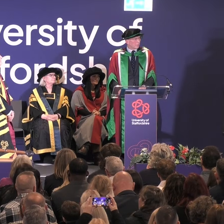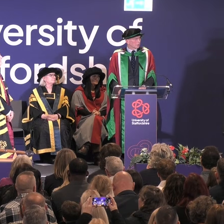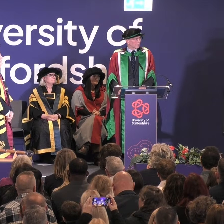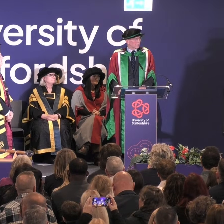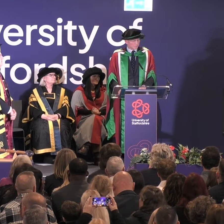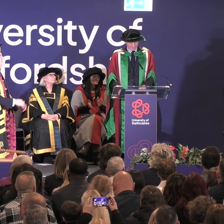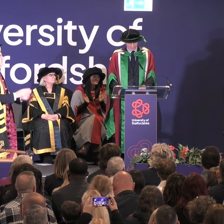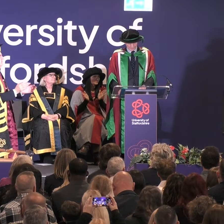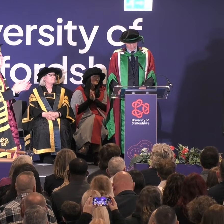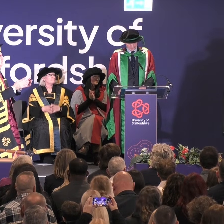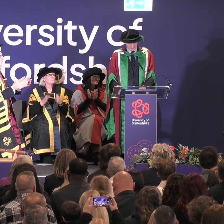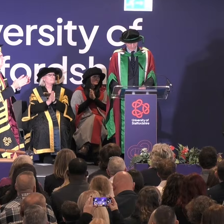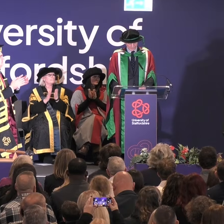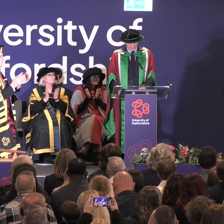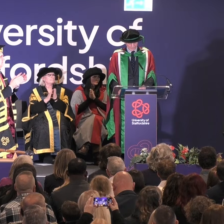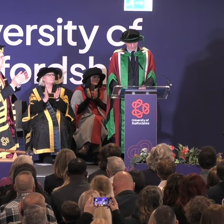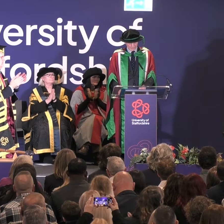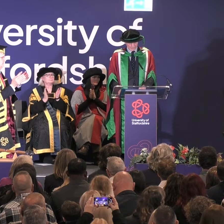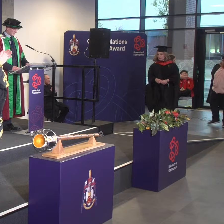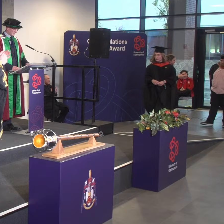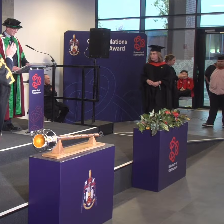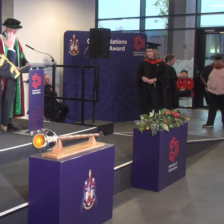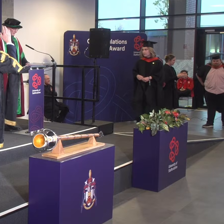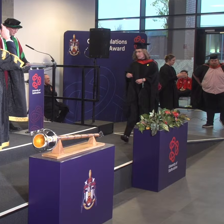Isabella Podmore.